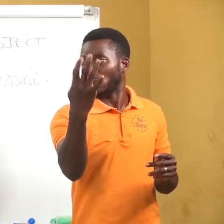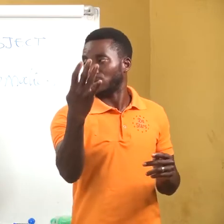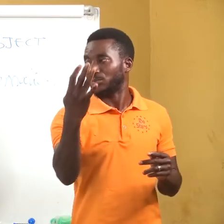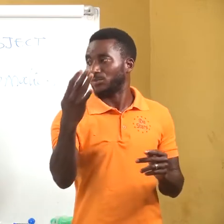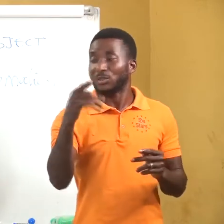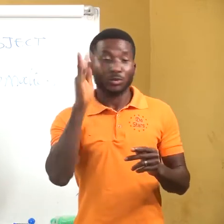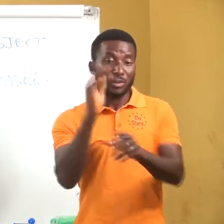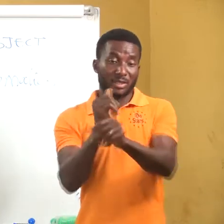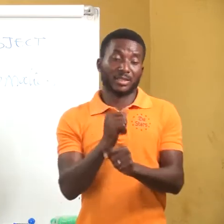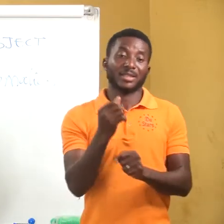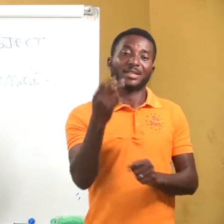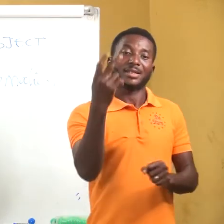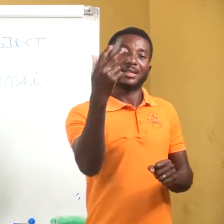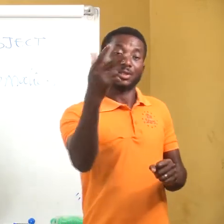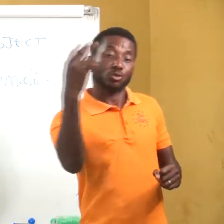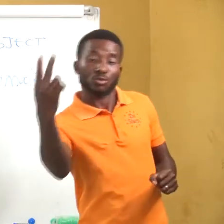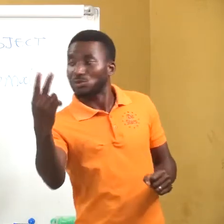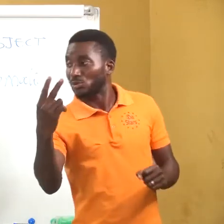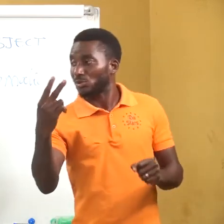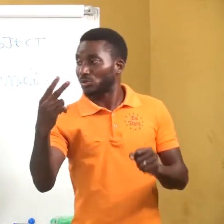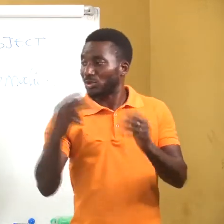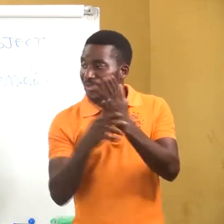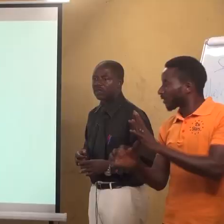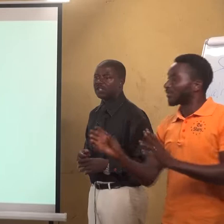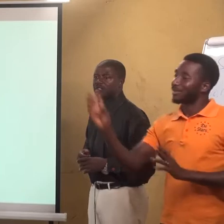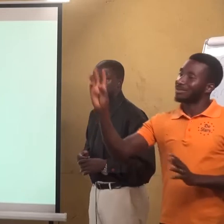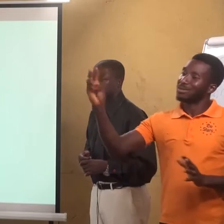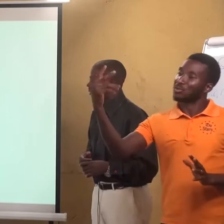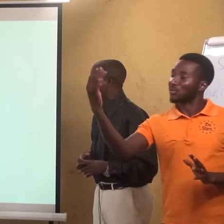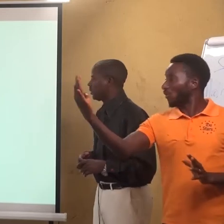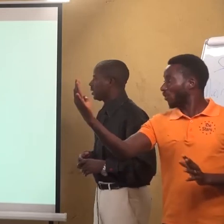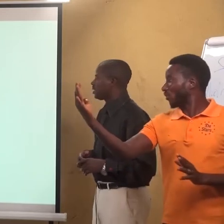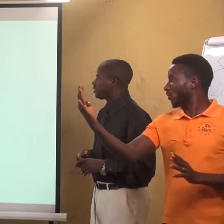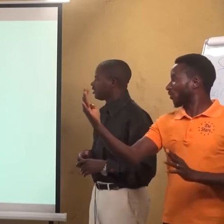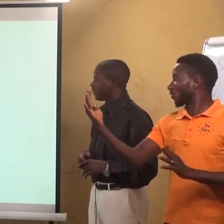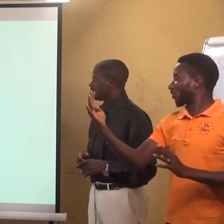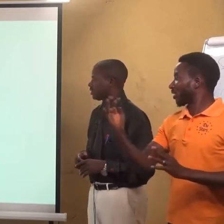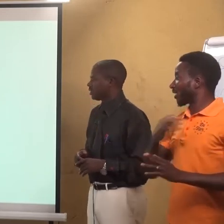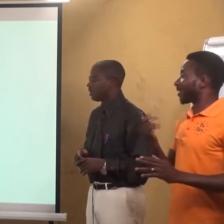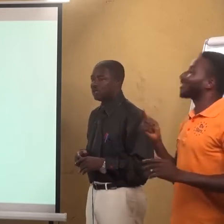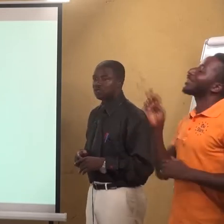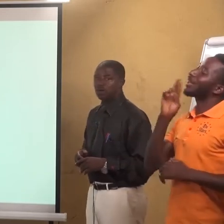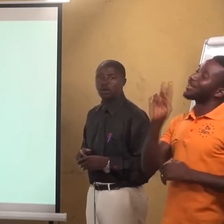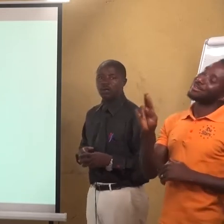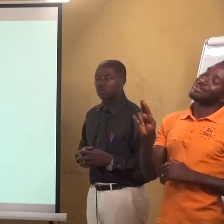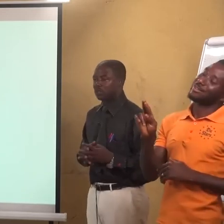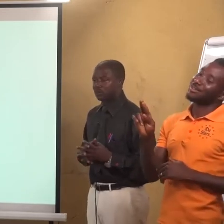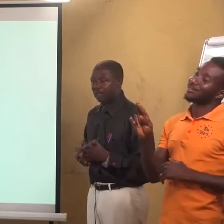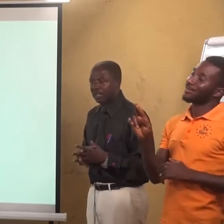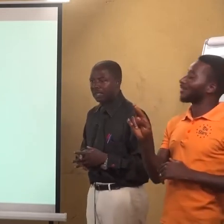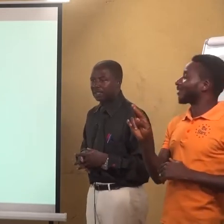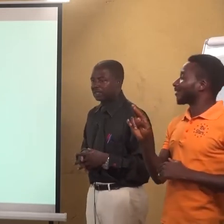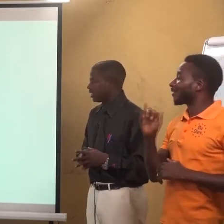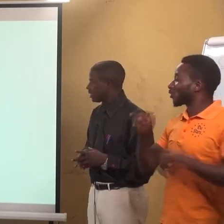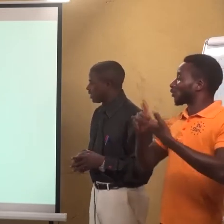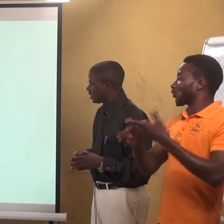6 implies 1 over 2 multiplying itself in 6 times, 6 places. So if you